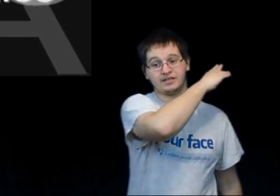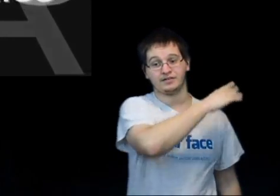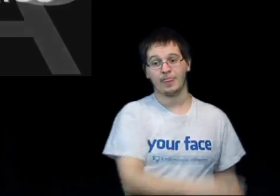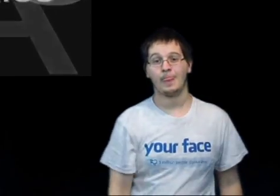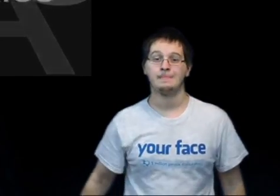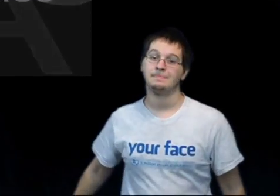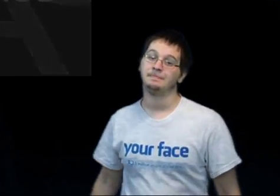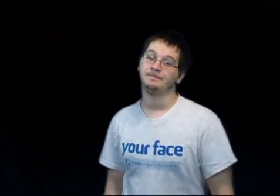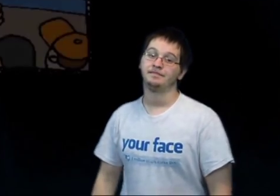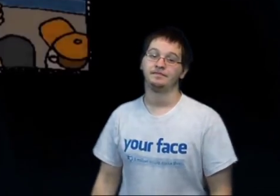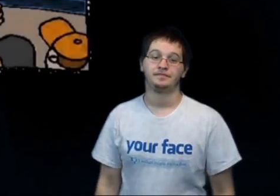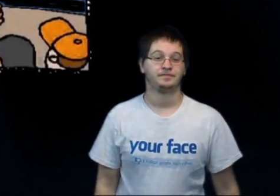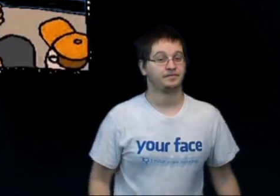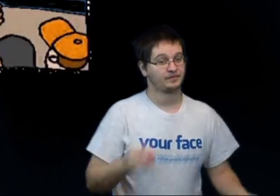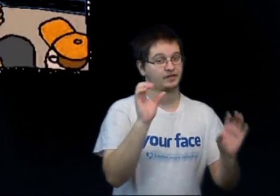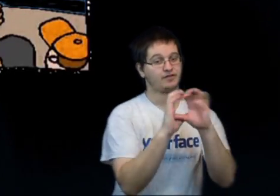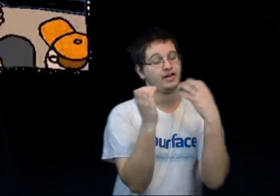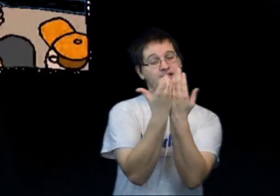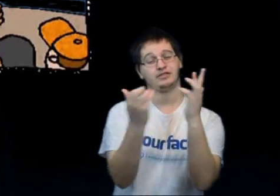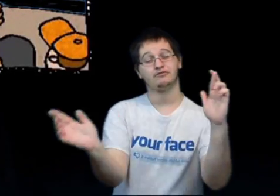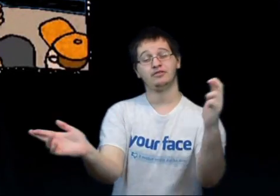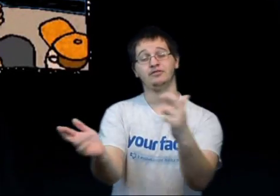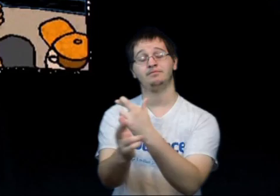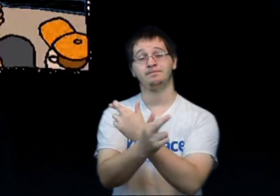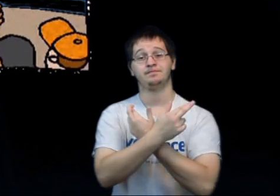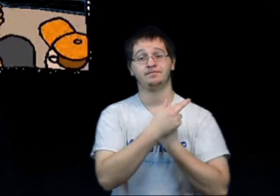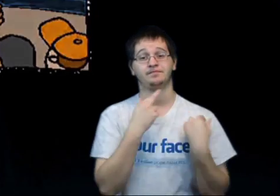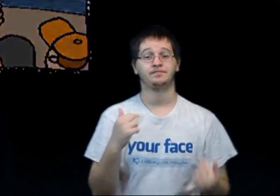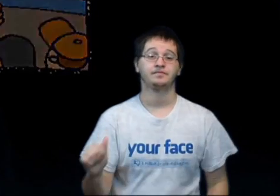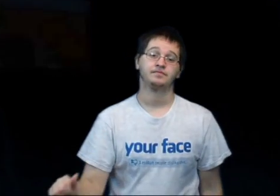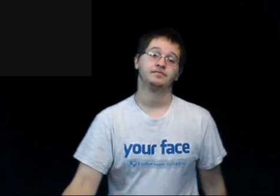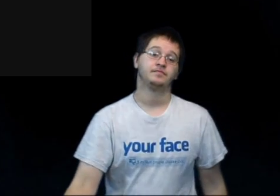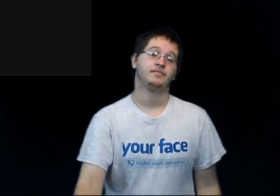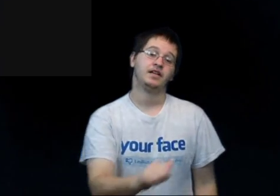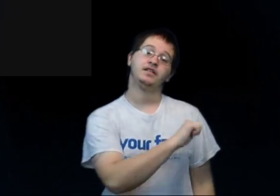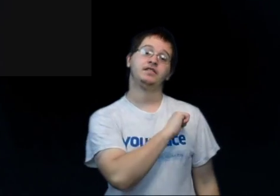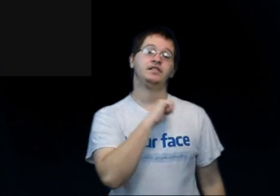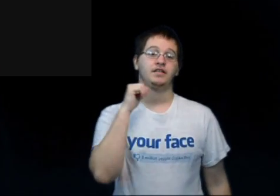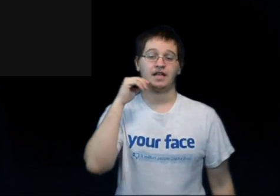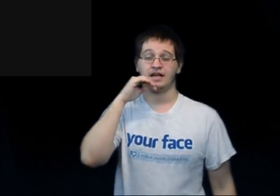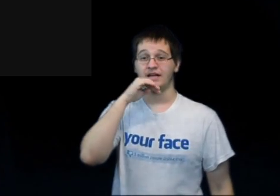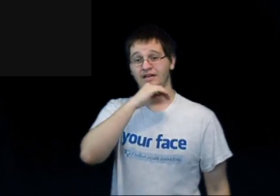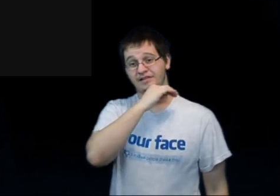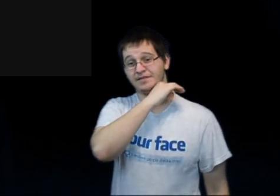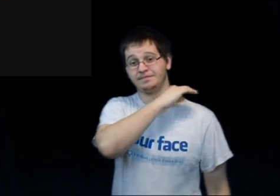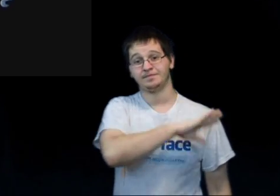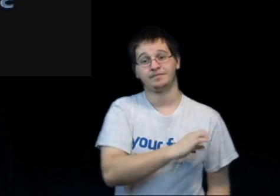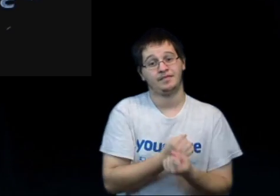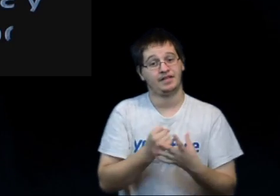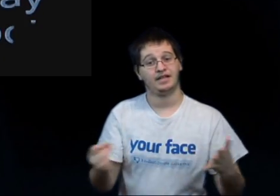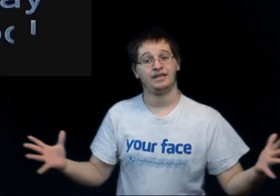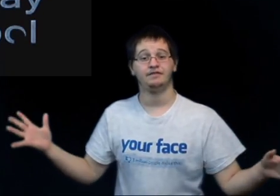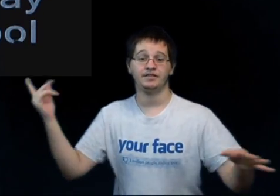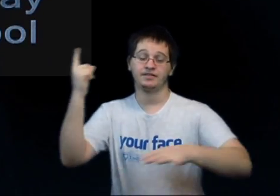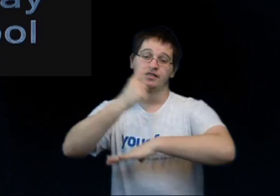lies Because the classroom Alyssa lies